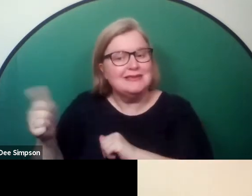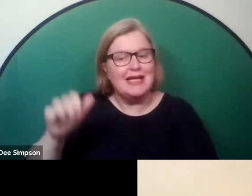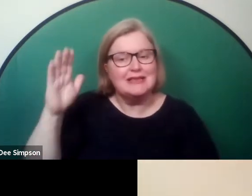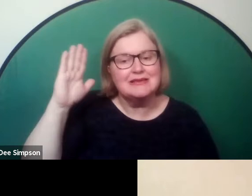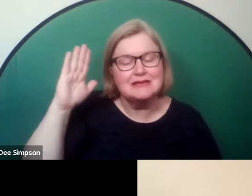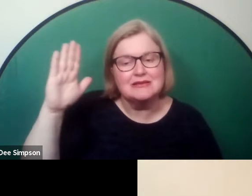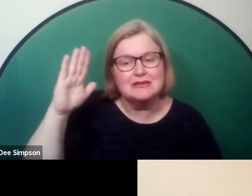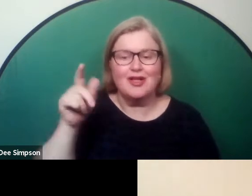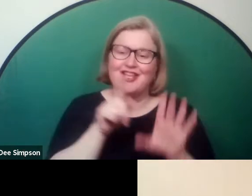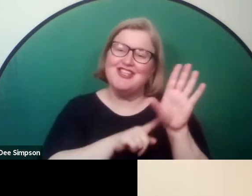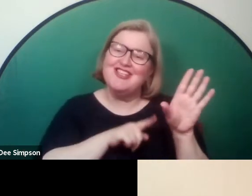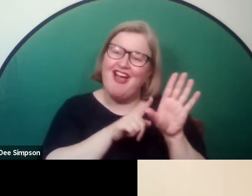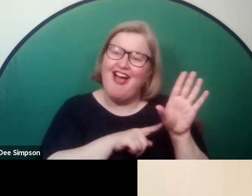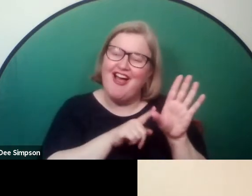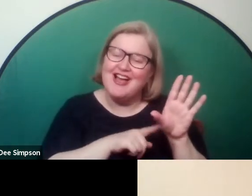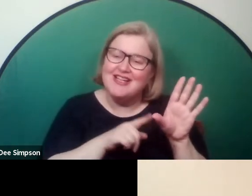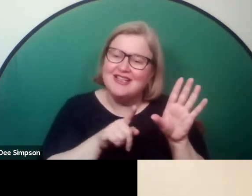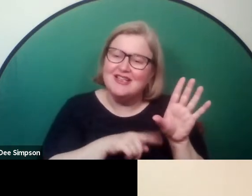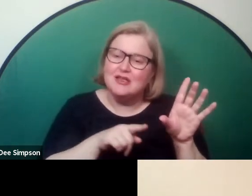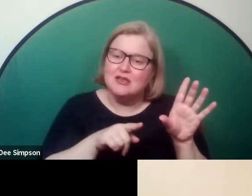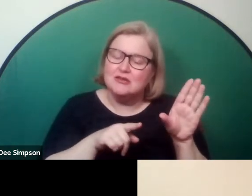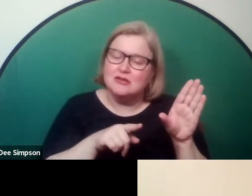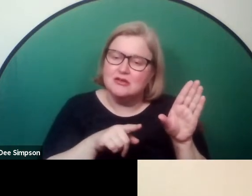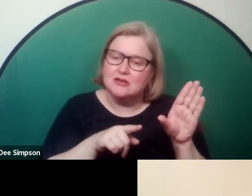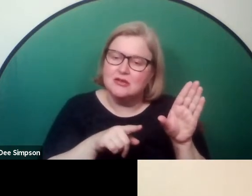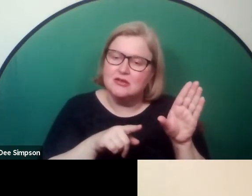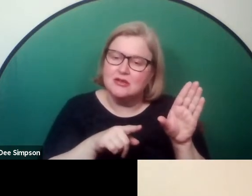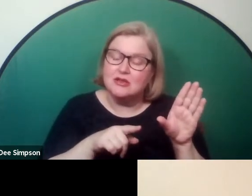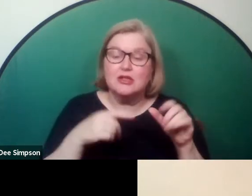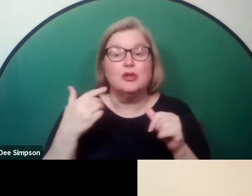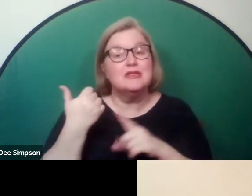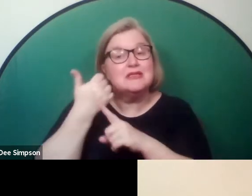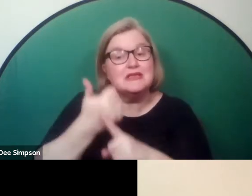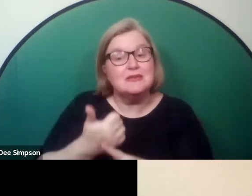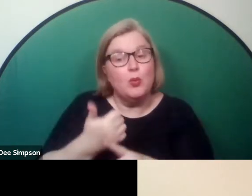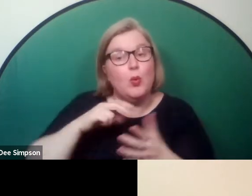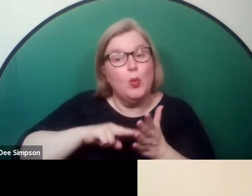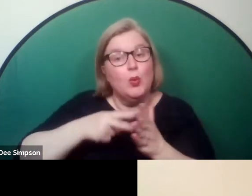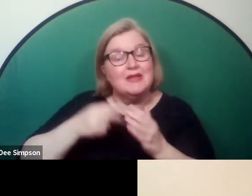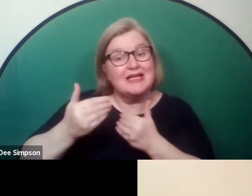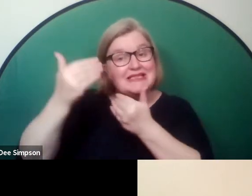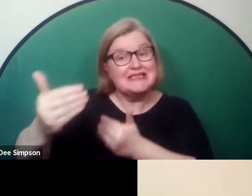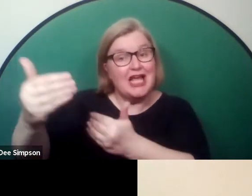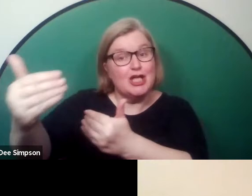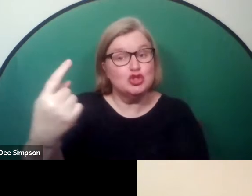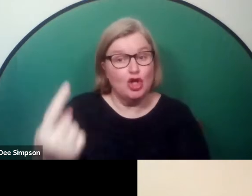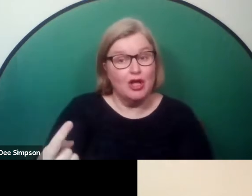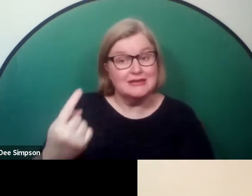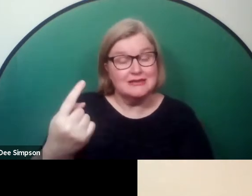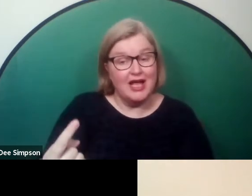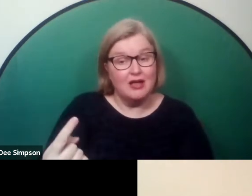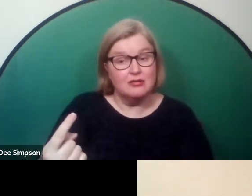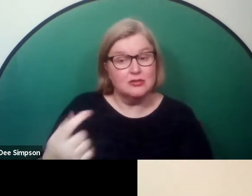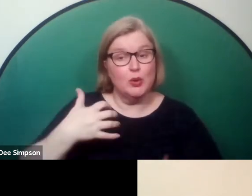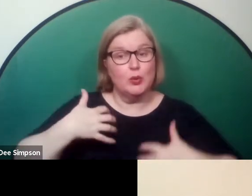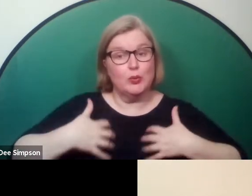a very young Michaela Patrick, who has been helping to organize this session. She is an